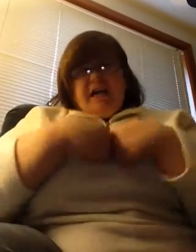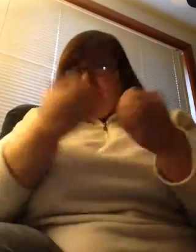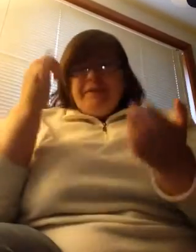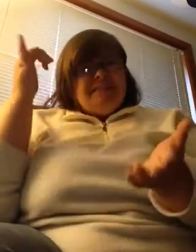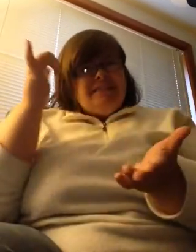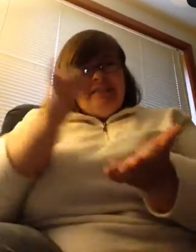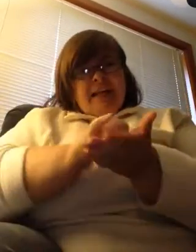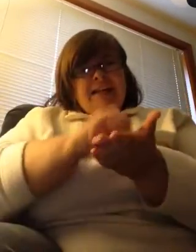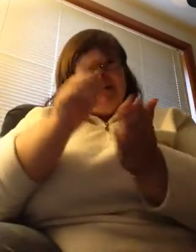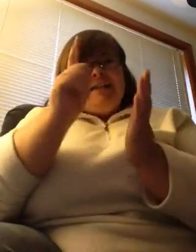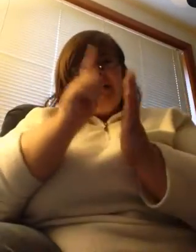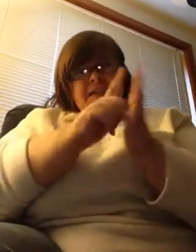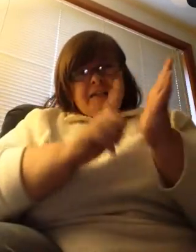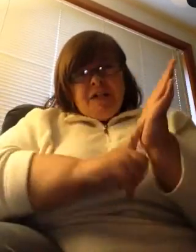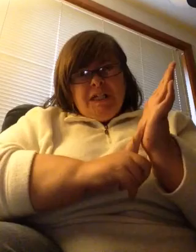How is that legal?